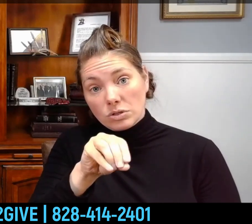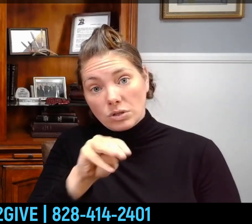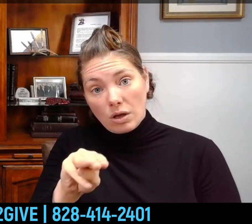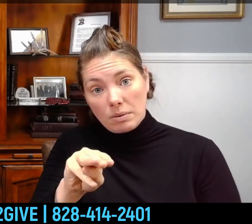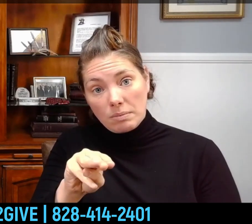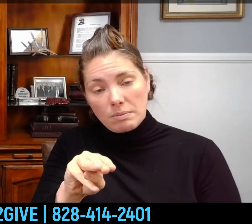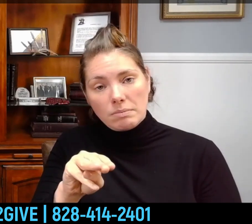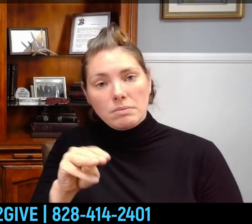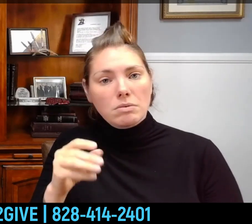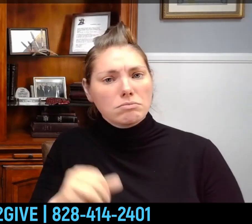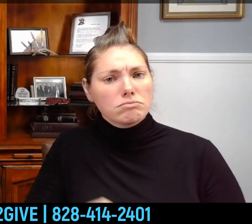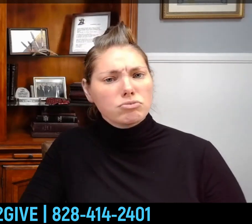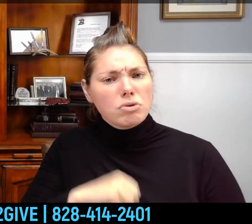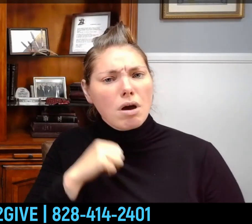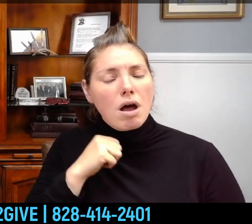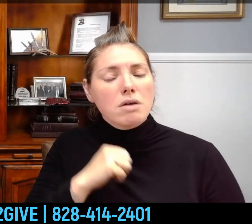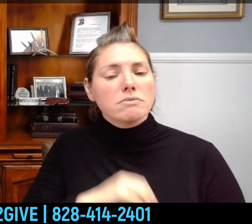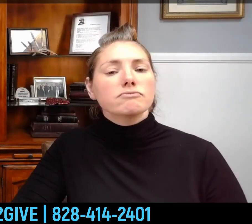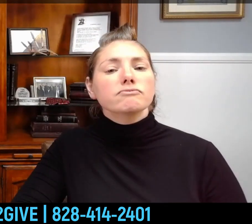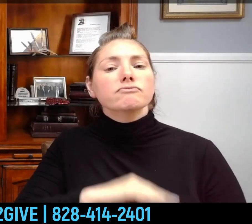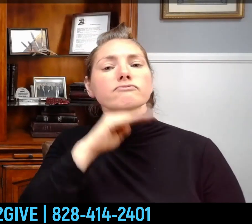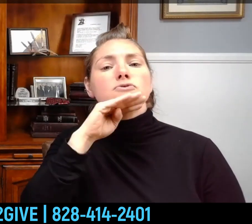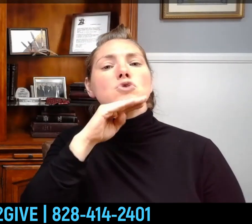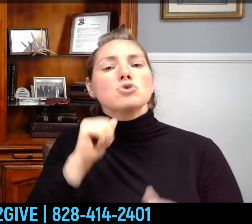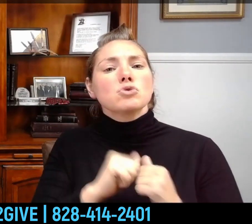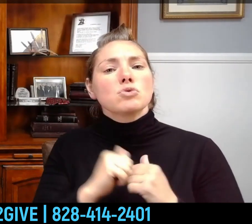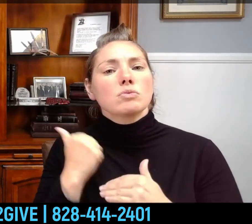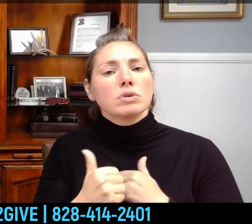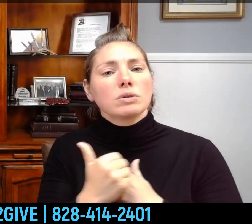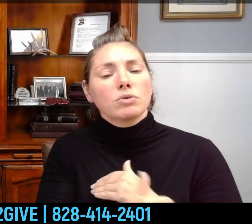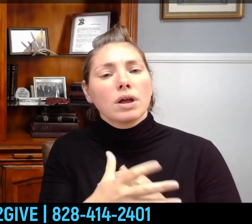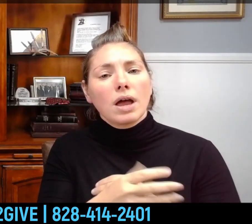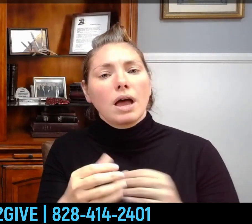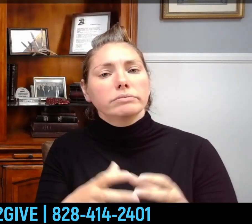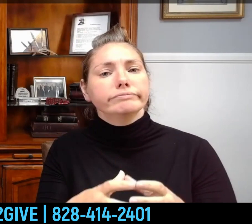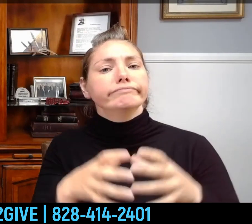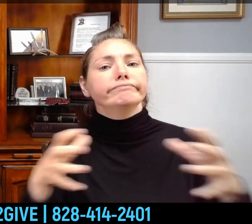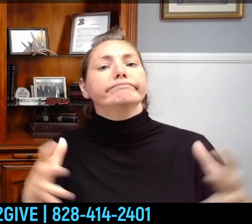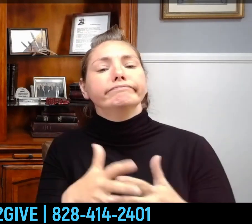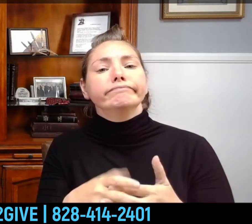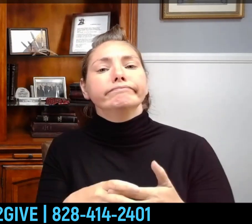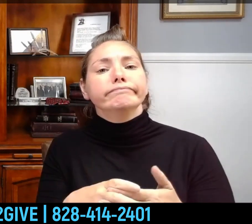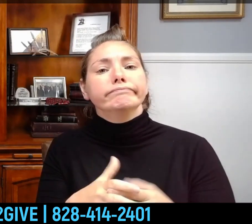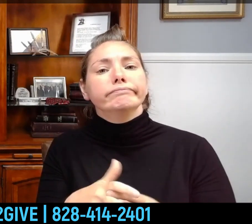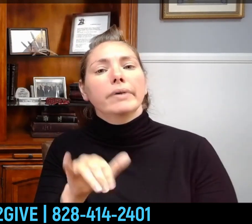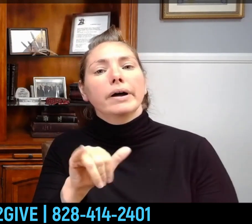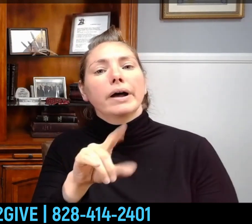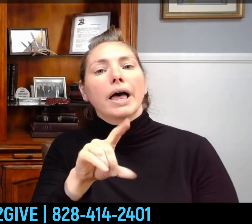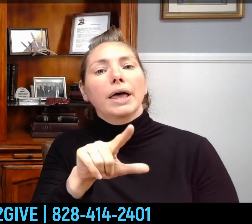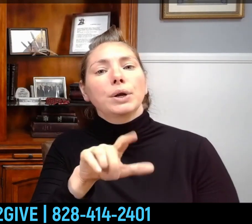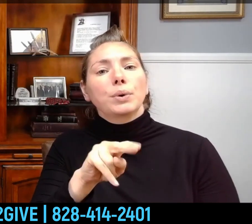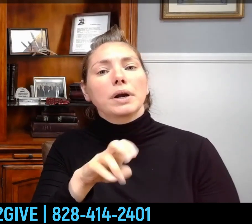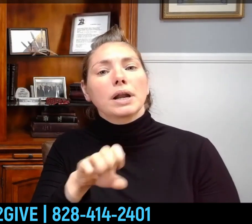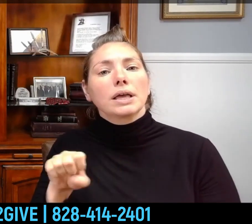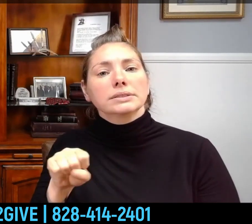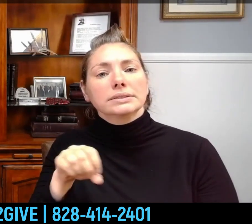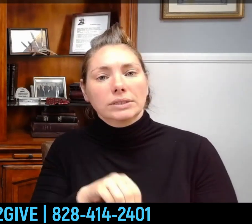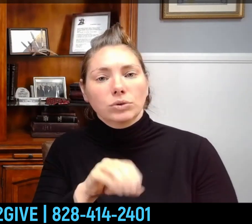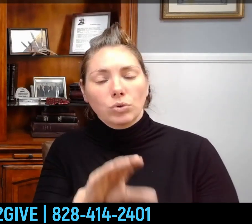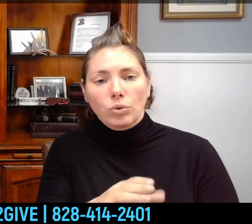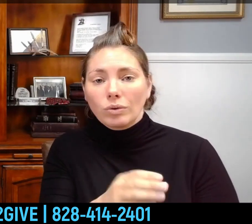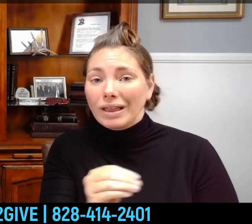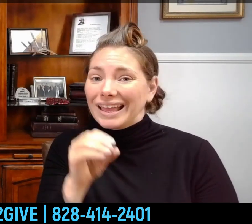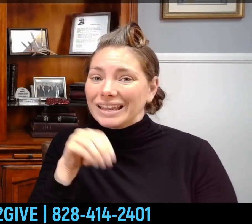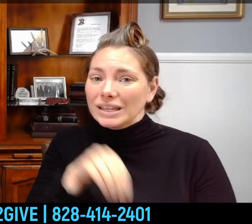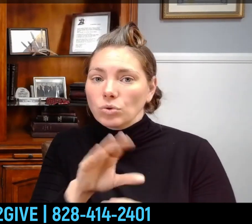pride, fullness of bread, and abundance of idleness was in her and in